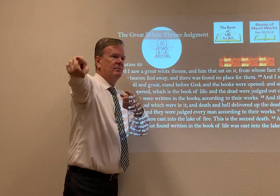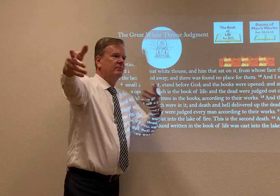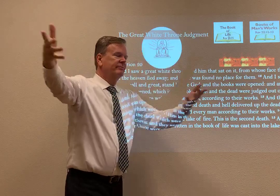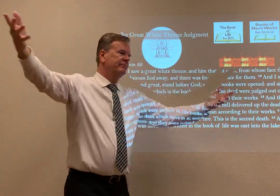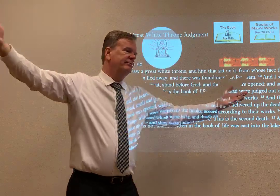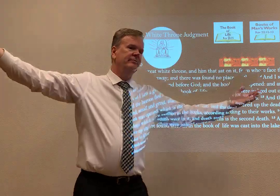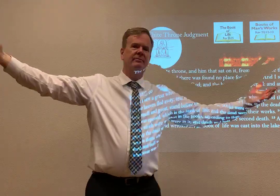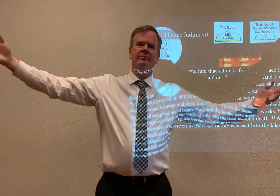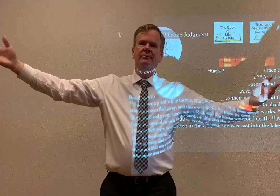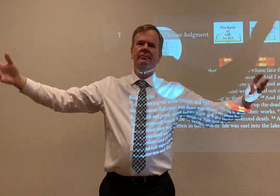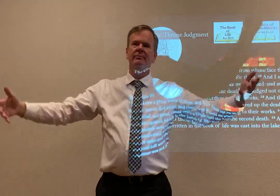Yeah.